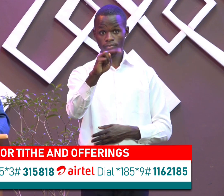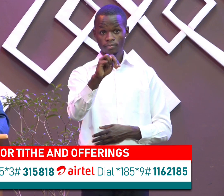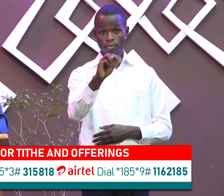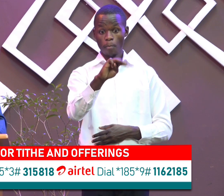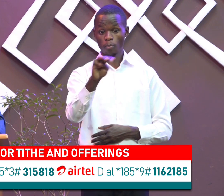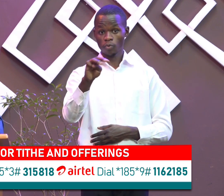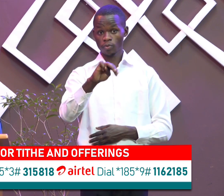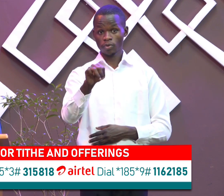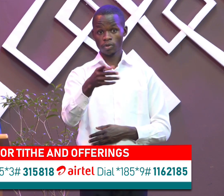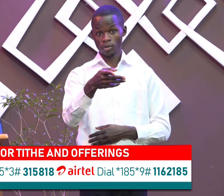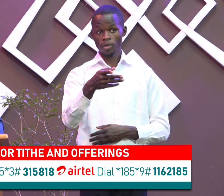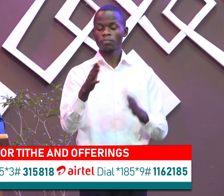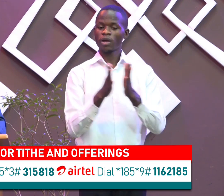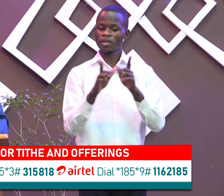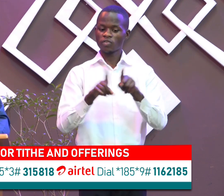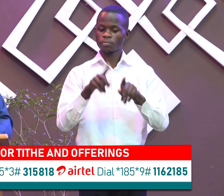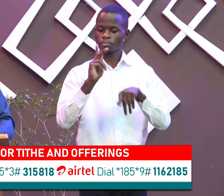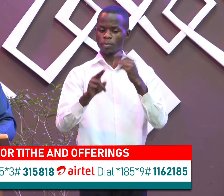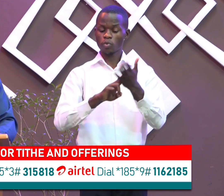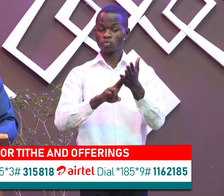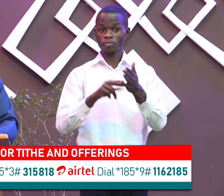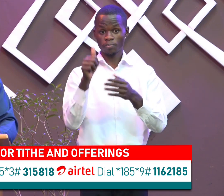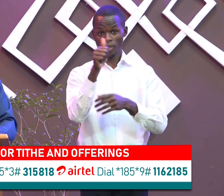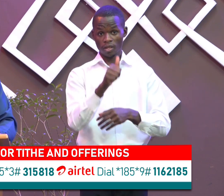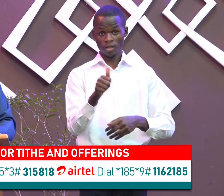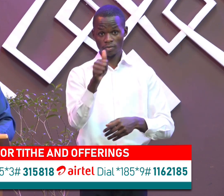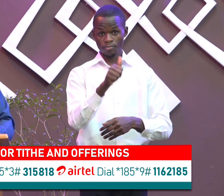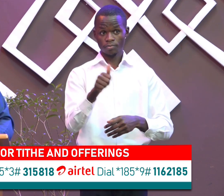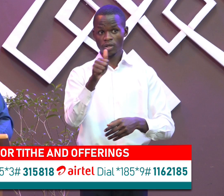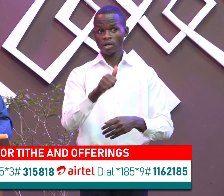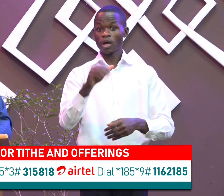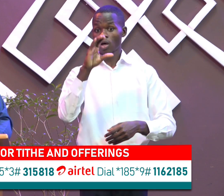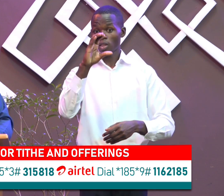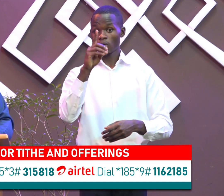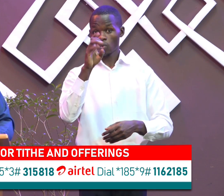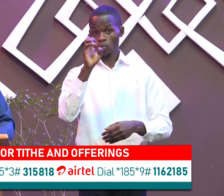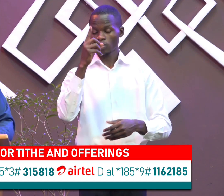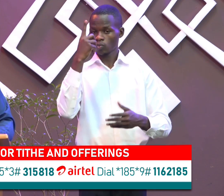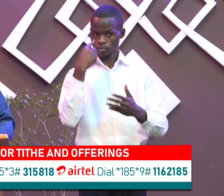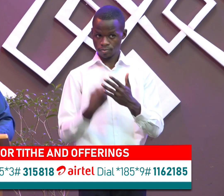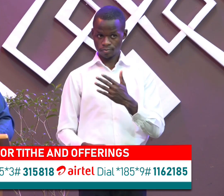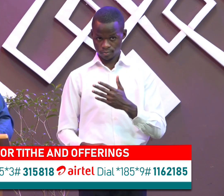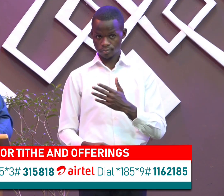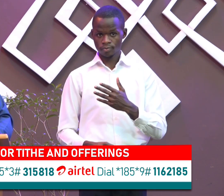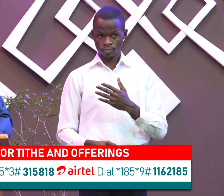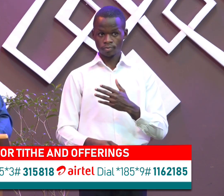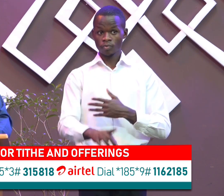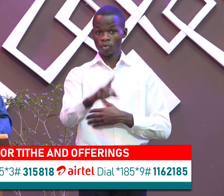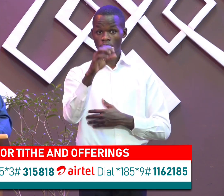315 818. Yes. So then abali ku Airtel Pay. Then those on Airtel Pay. The merchant code